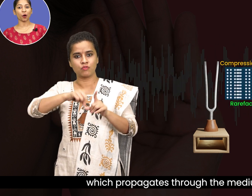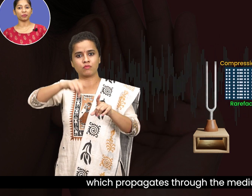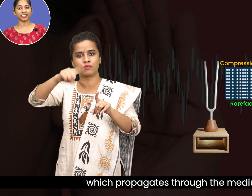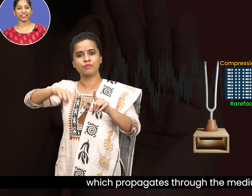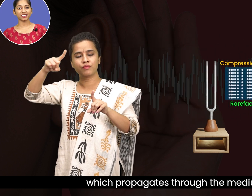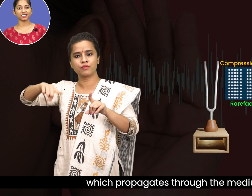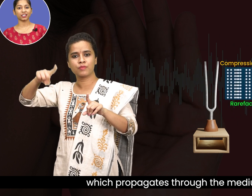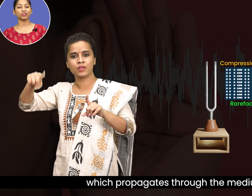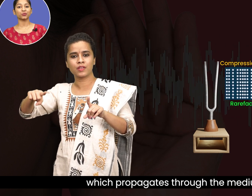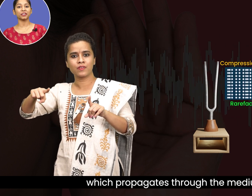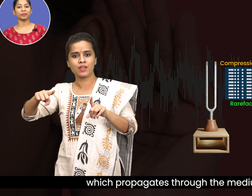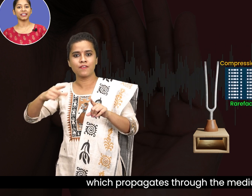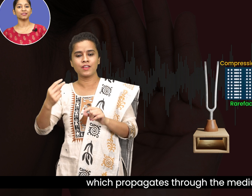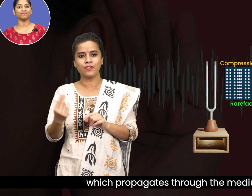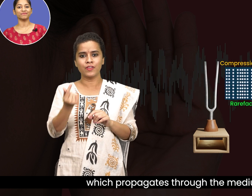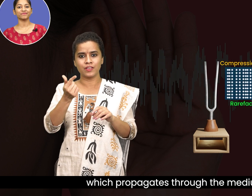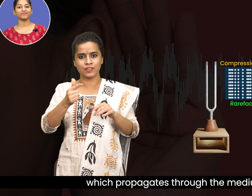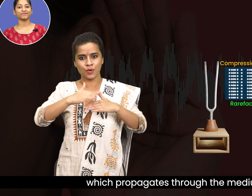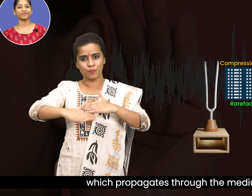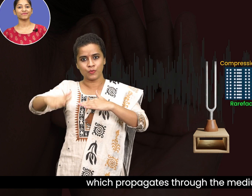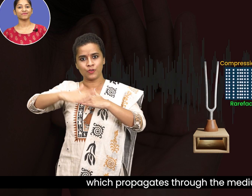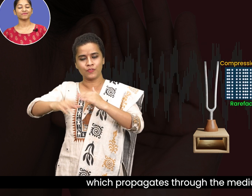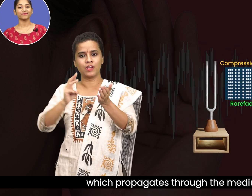which propagates through the medium.